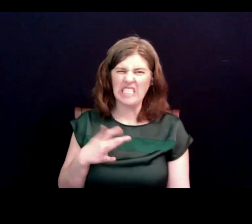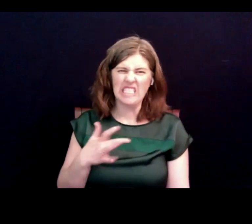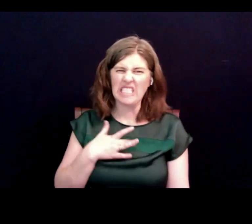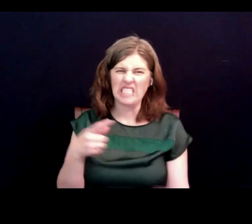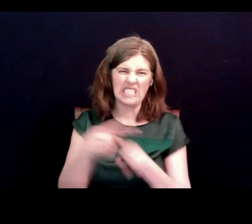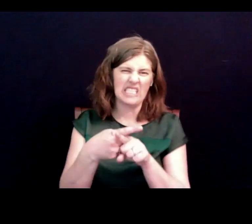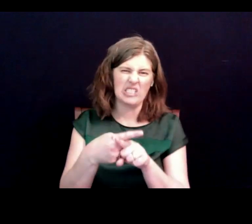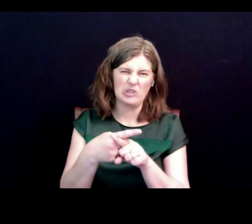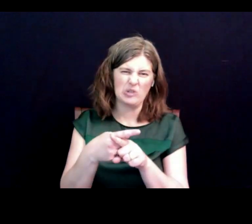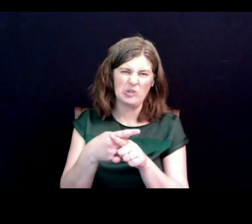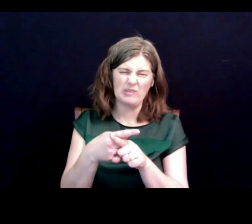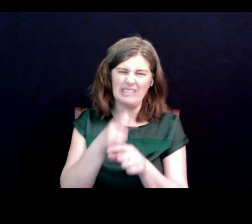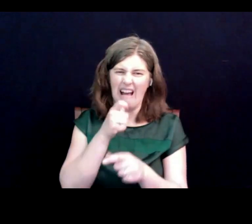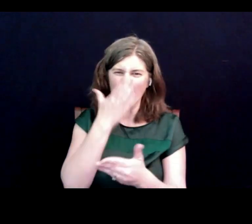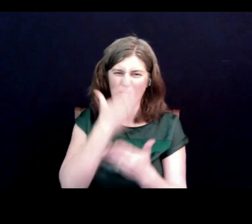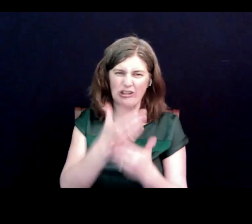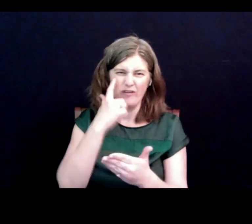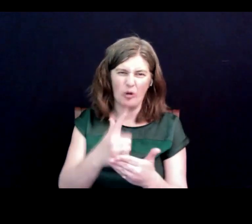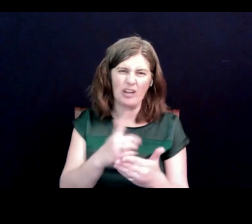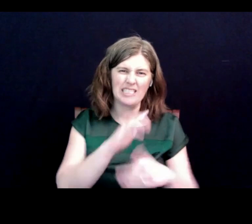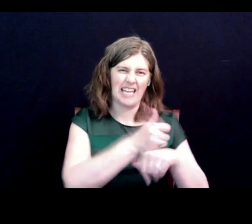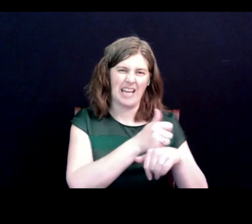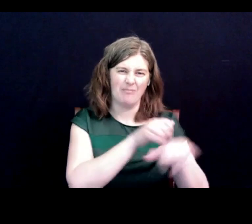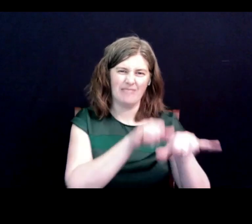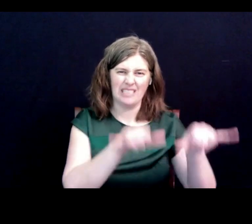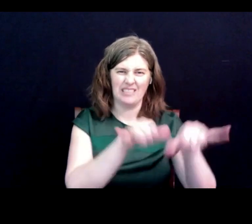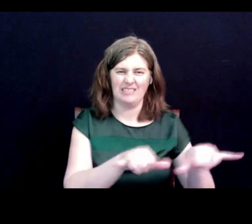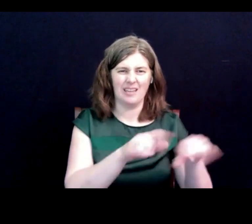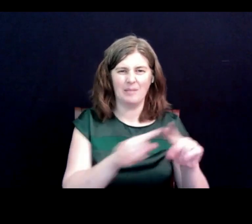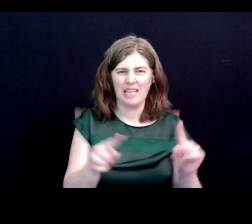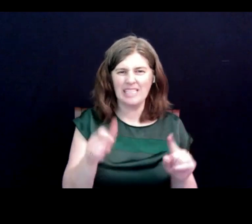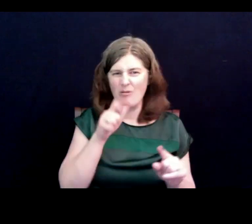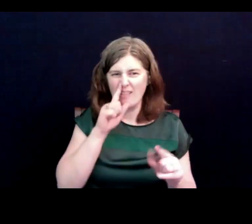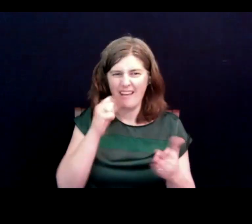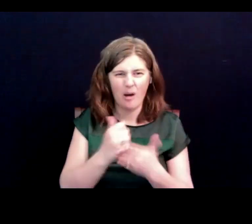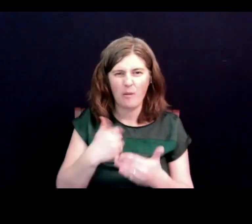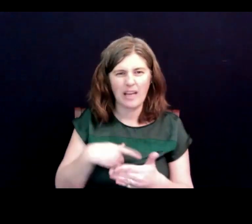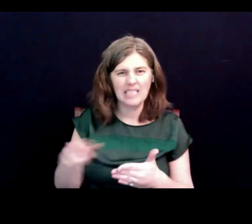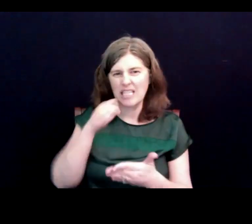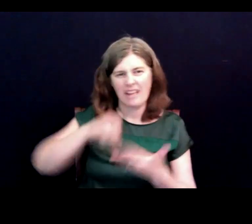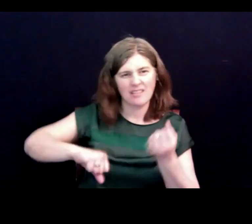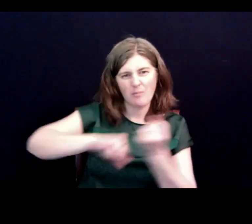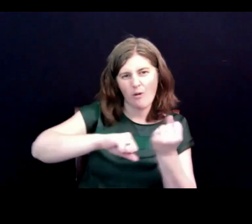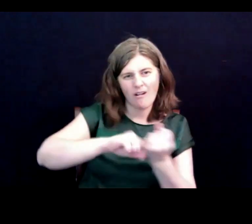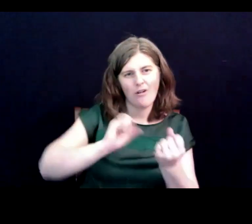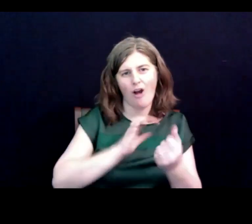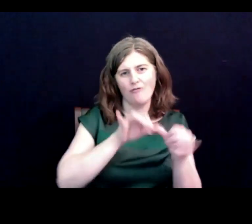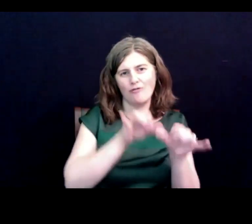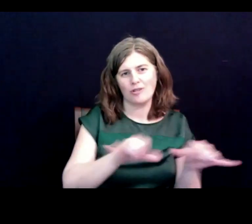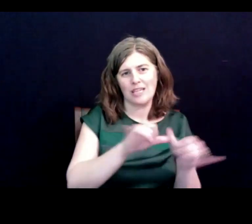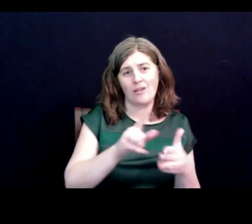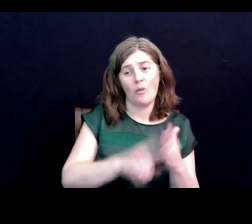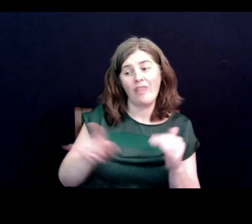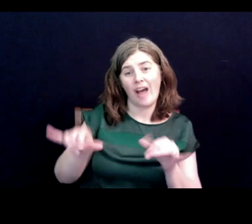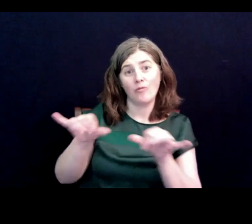kicking us in the tush, if you will, because it's not actually reinforcing the routine that that child really